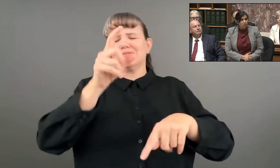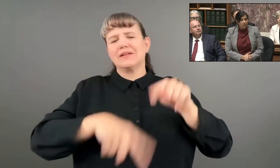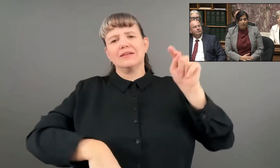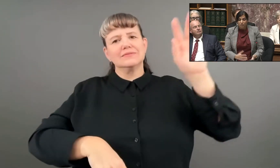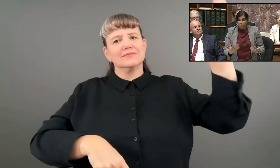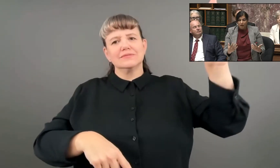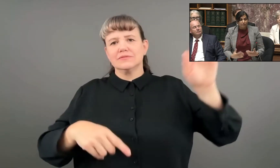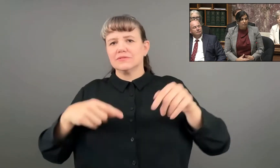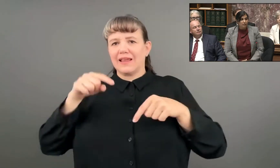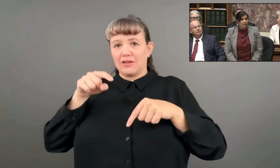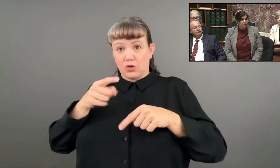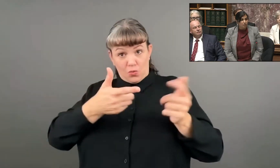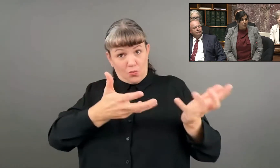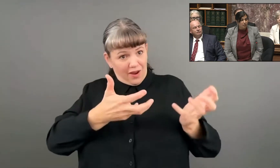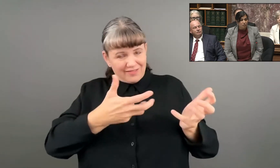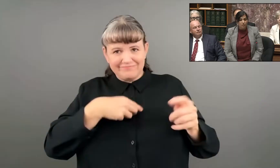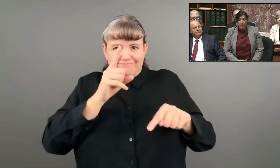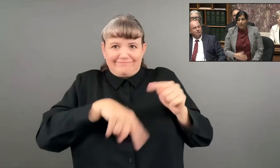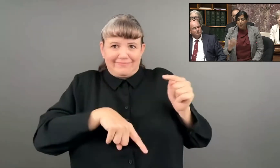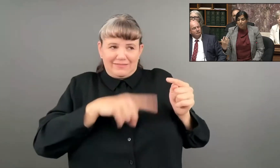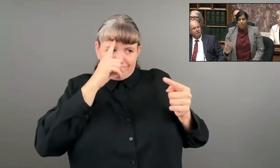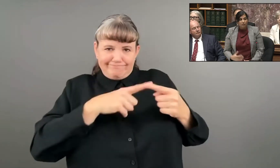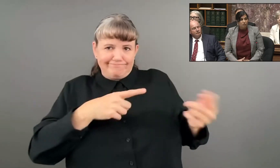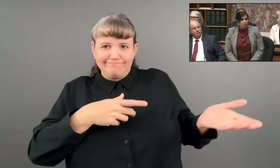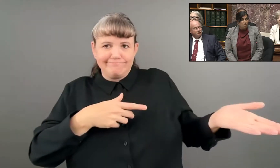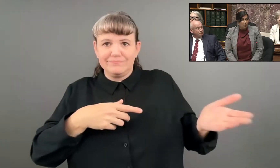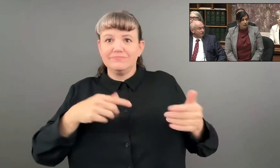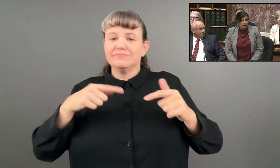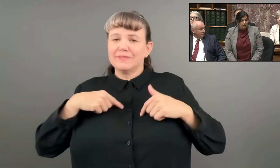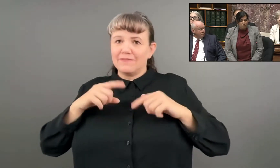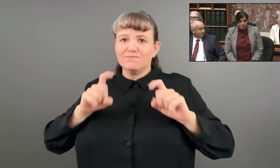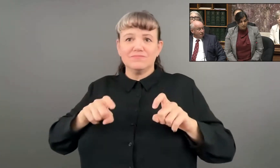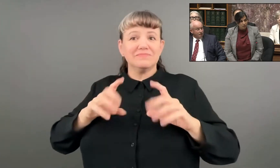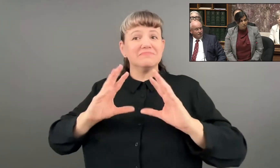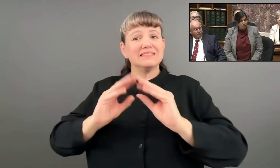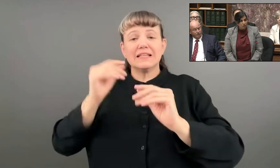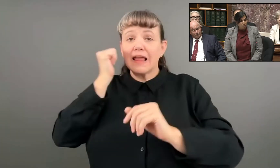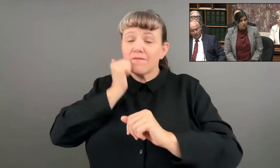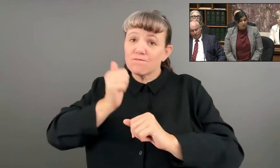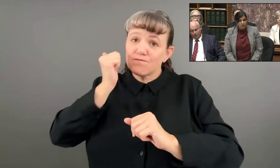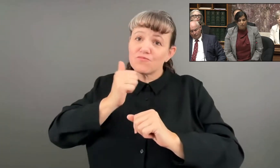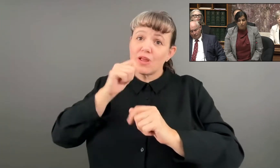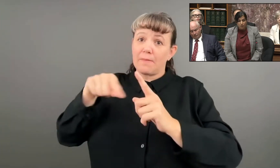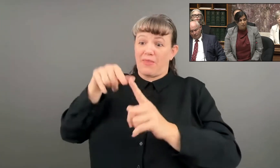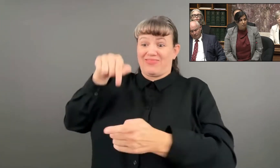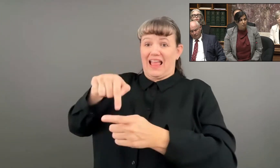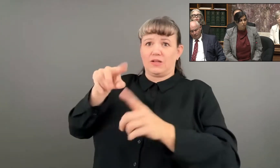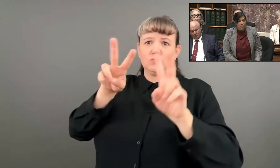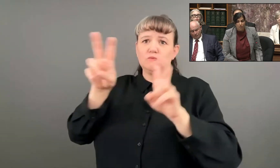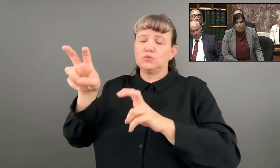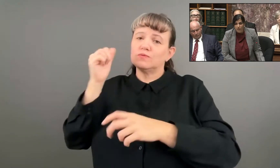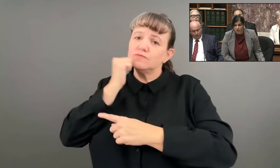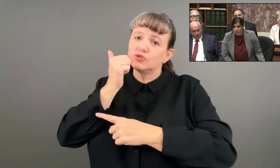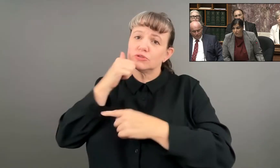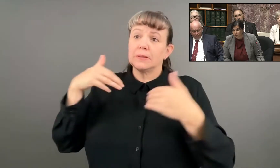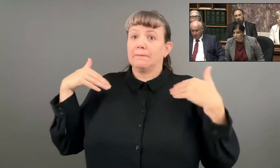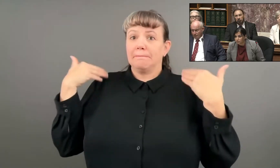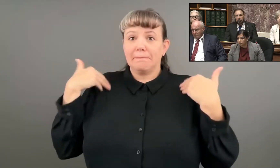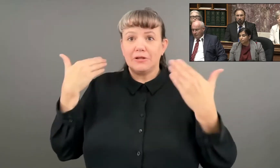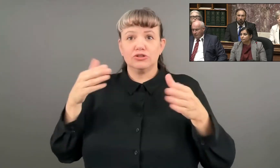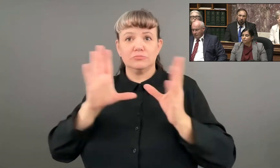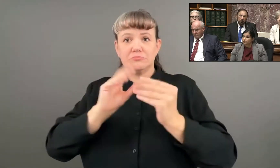that certainty landlords. I'm having meetings every day to do that. The Minister is meeting with all parties, and we will continue to do that work. Thank you.